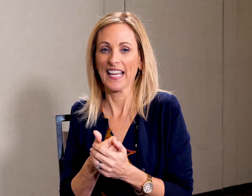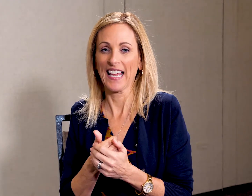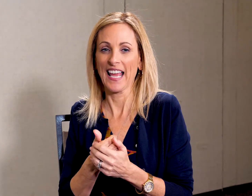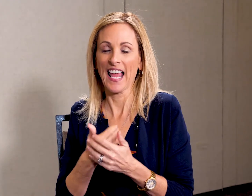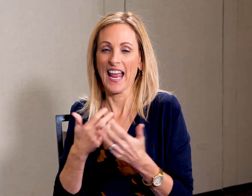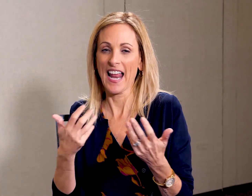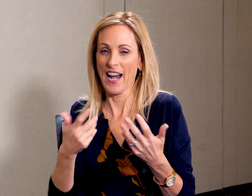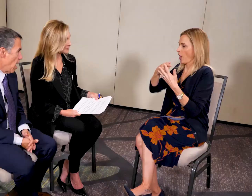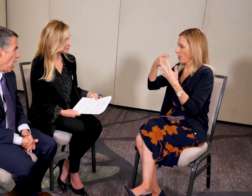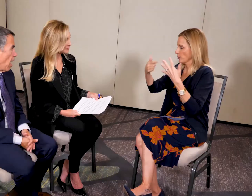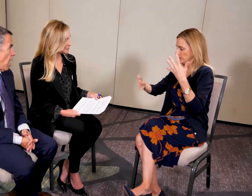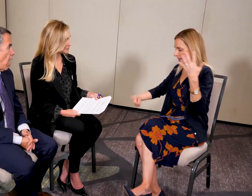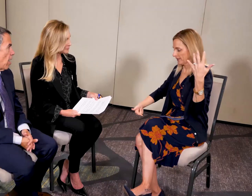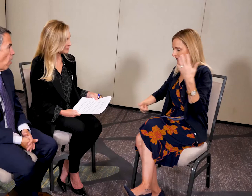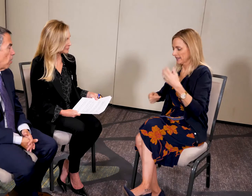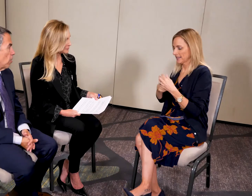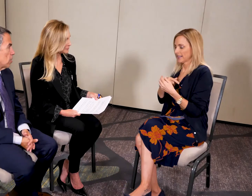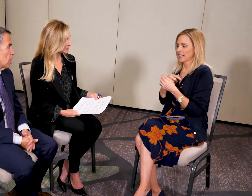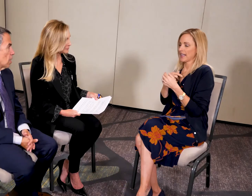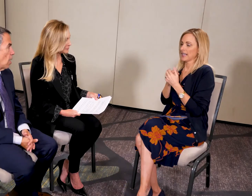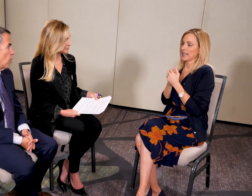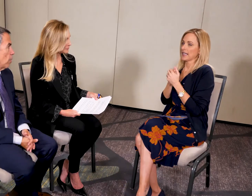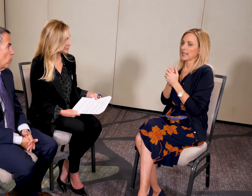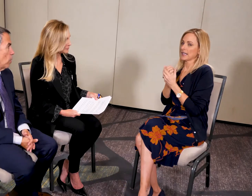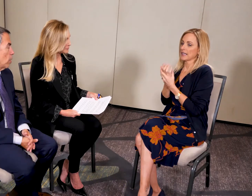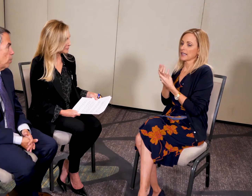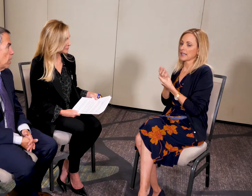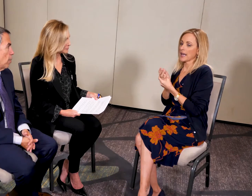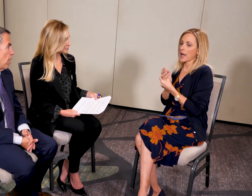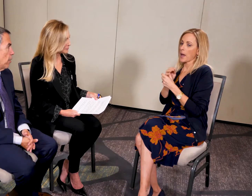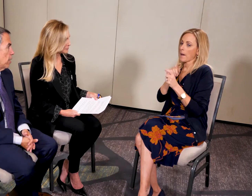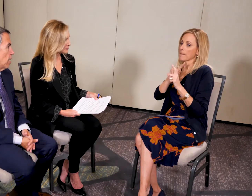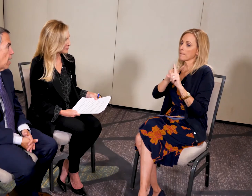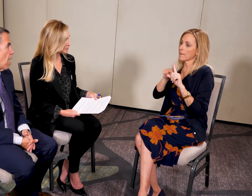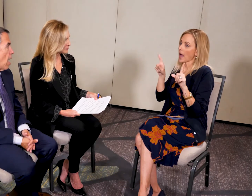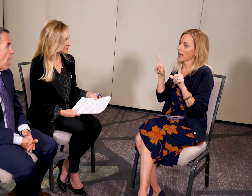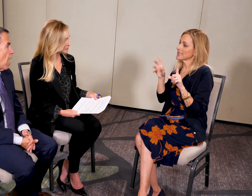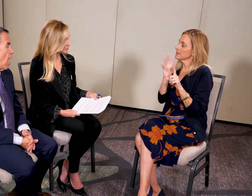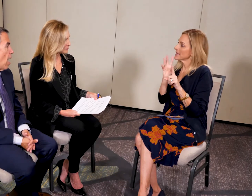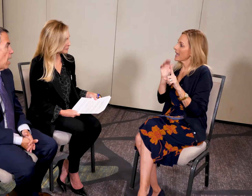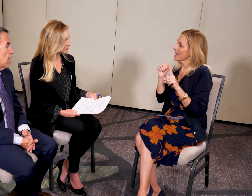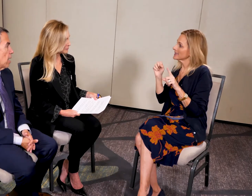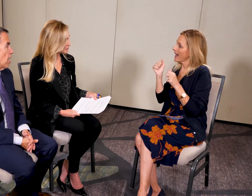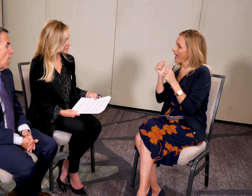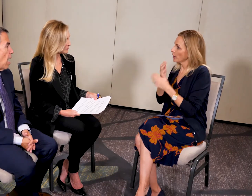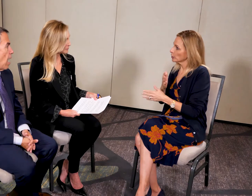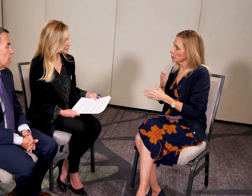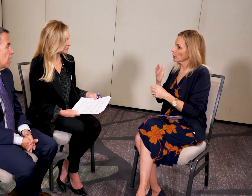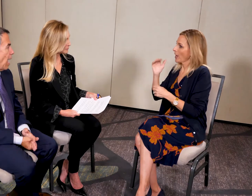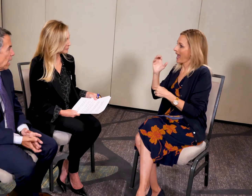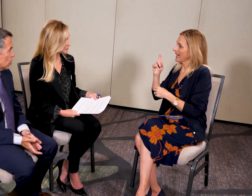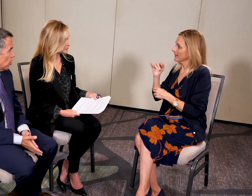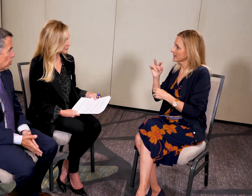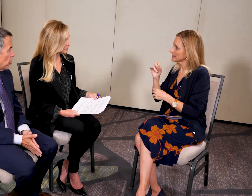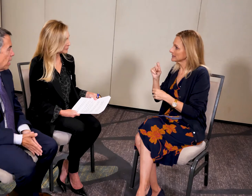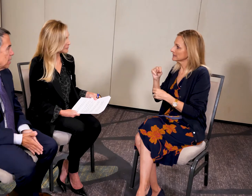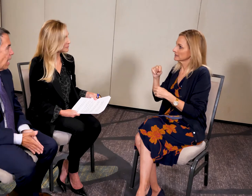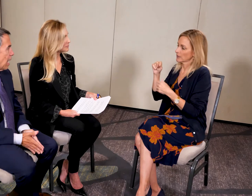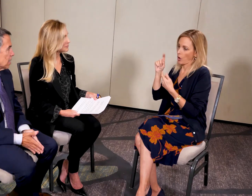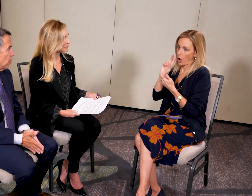it, and all those things that come with being a parent. And as an actor, as an